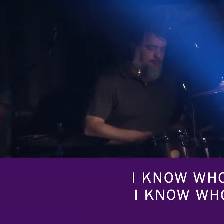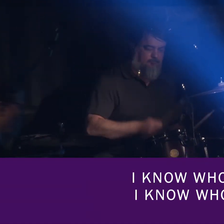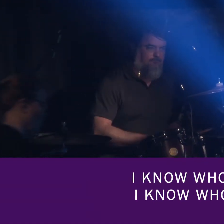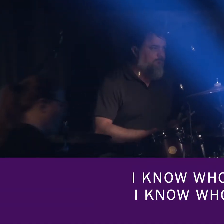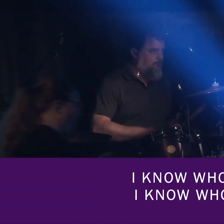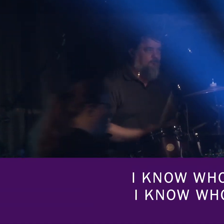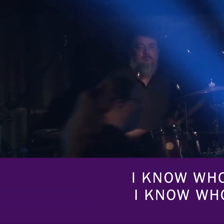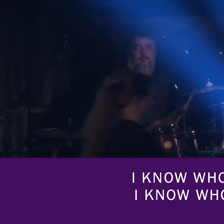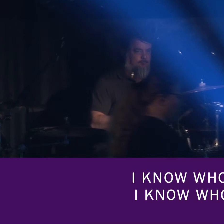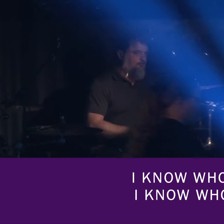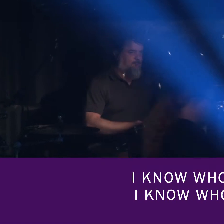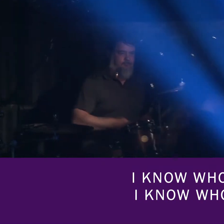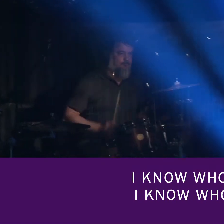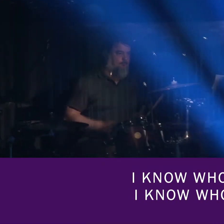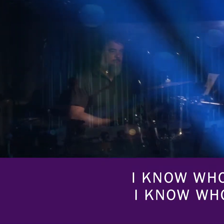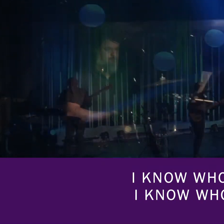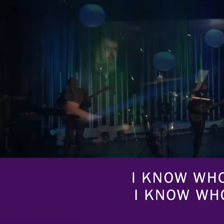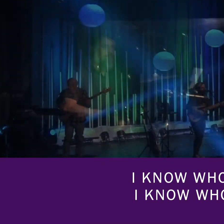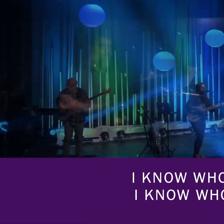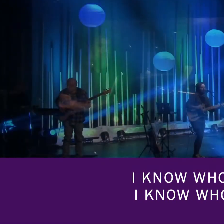I know who holds.